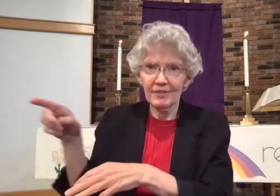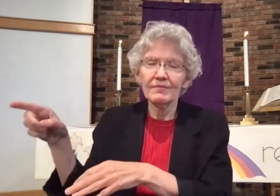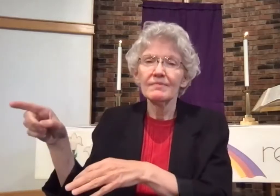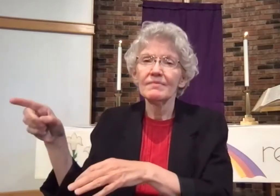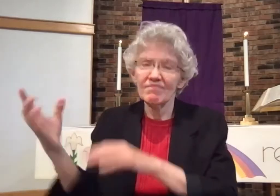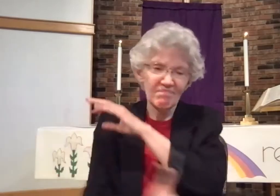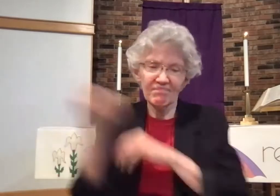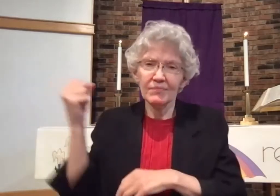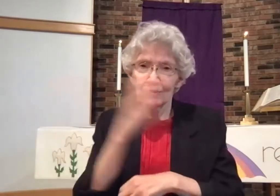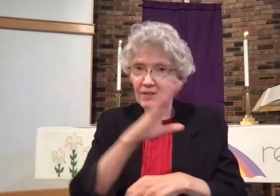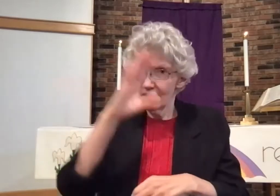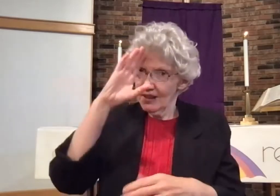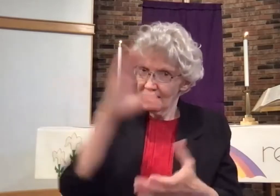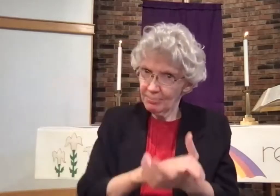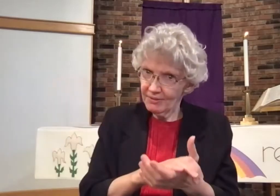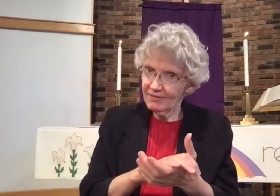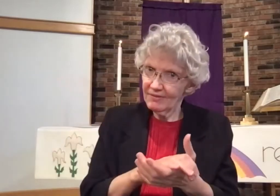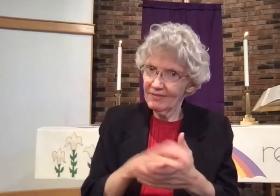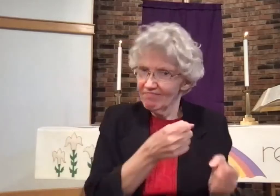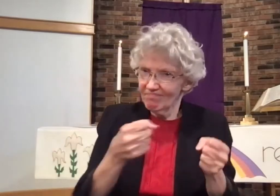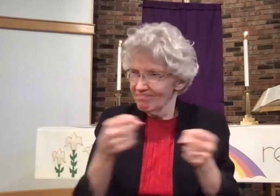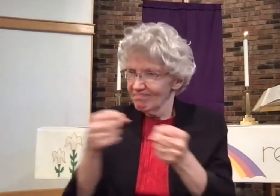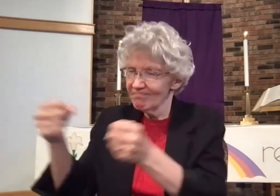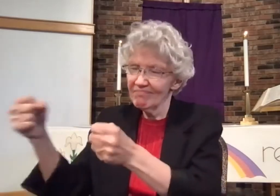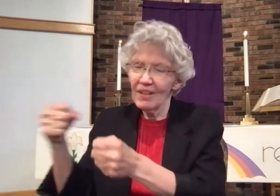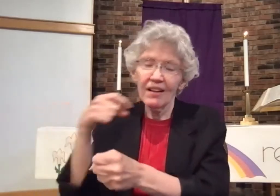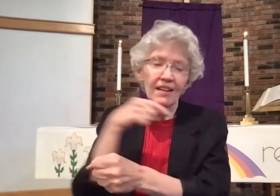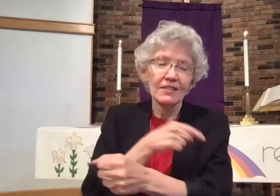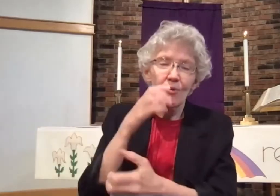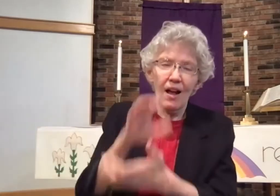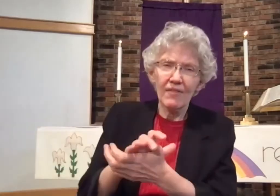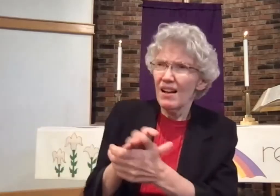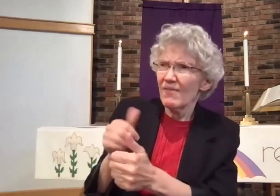Sometime later, the same man came and took her husband.